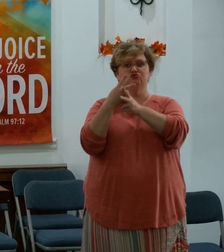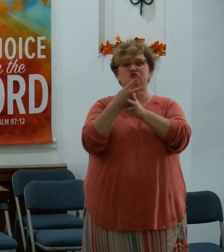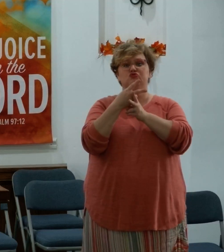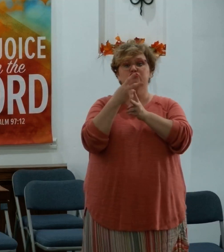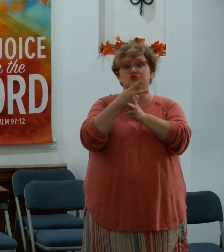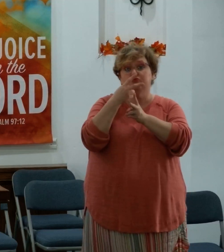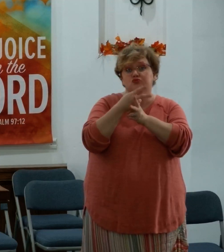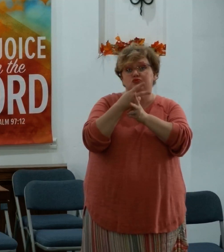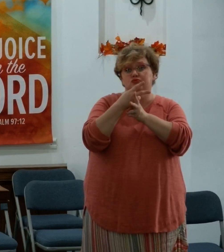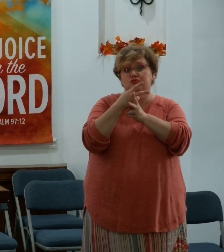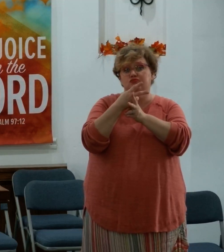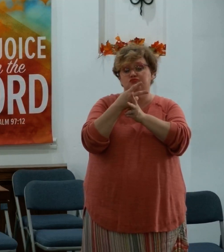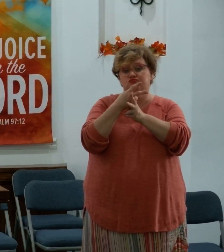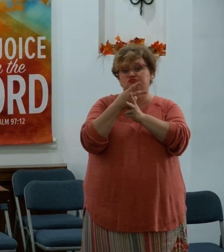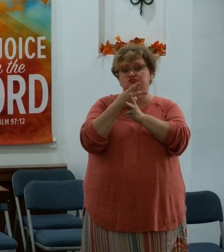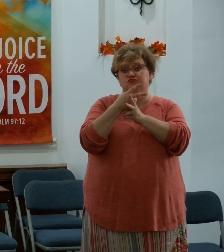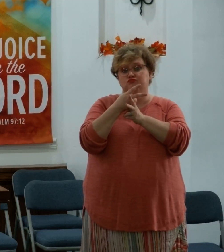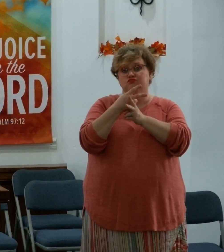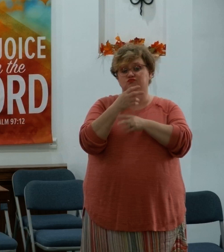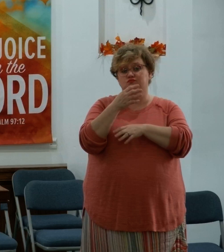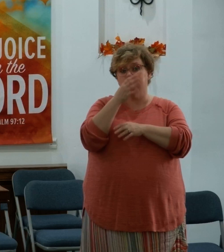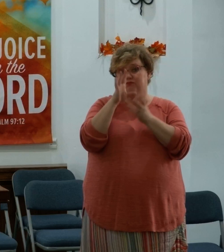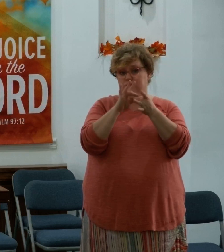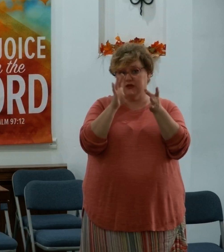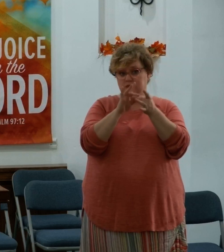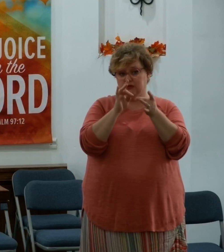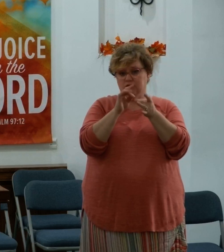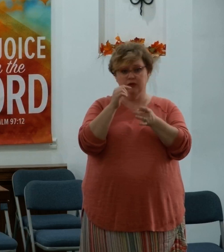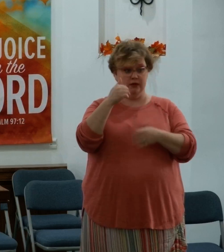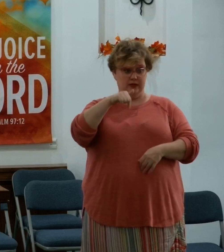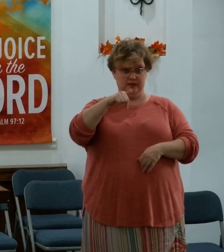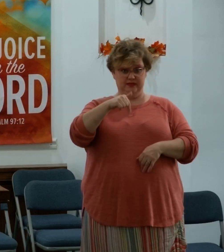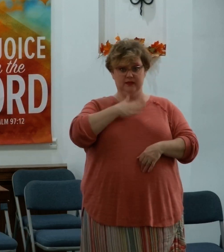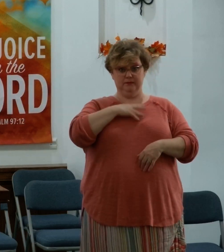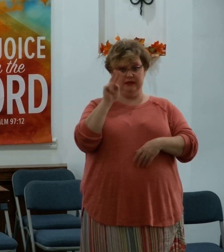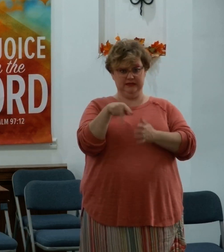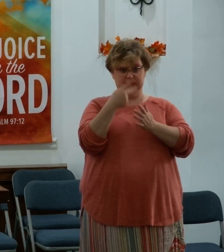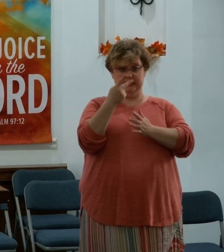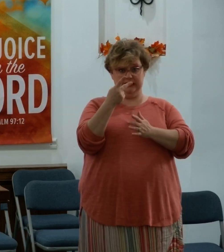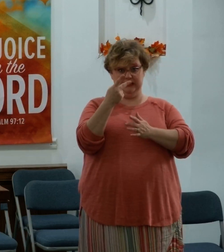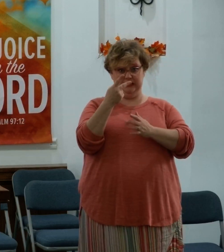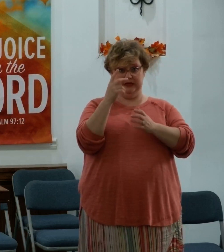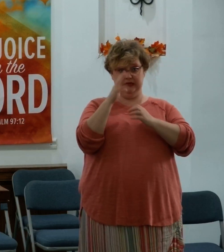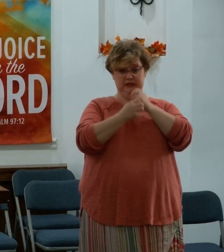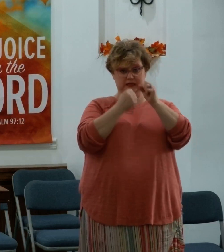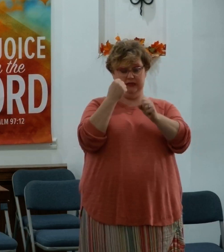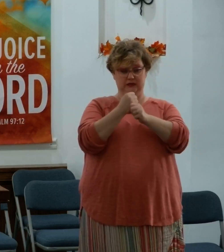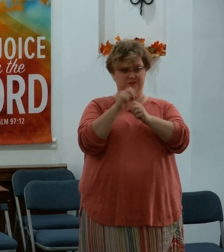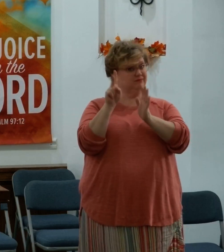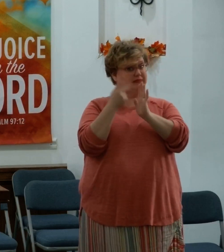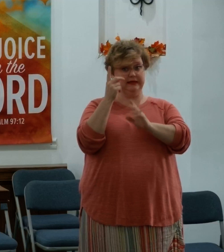message. So annual stewardship. And I've been with you over a year now. I'm in my second year, so I get to do it twice. This is my second